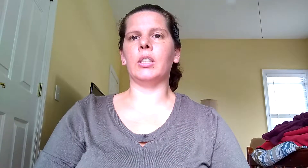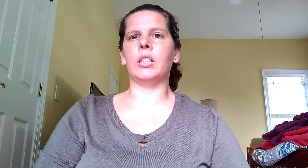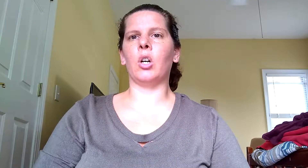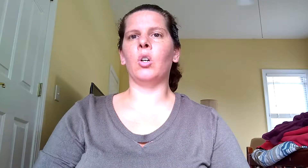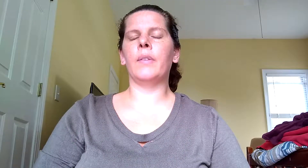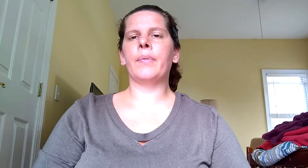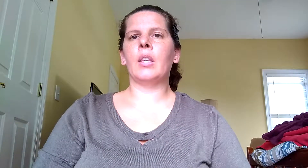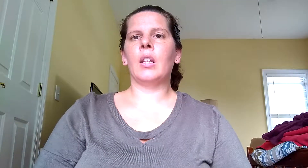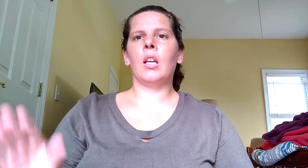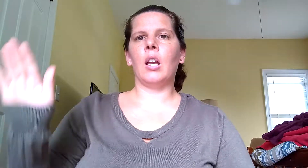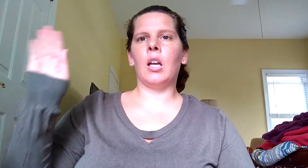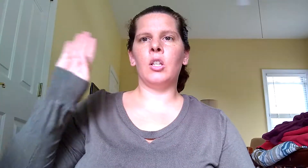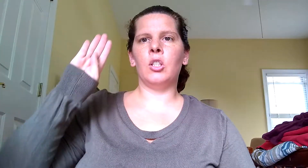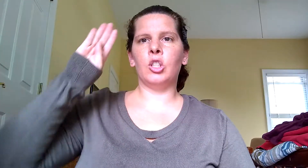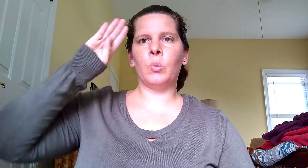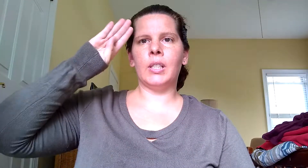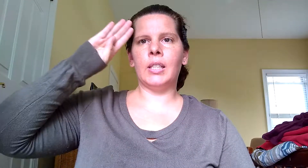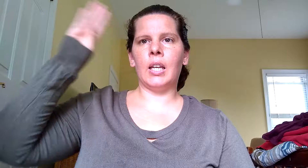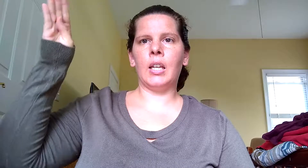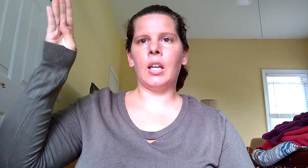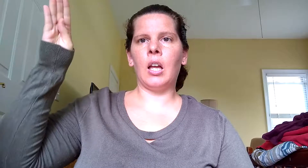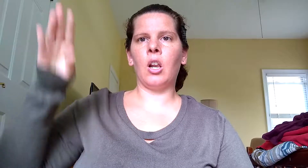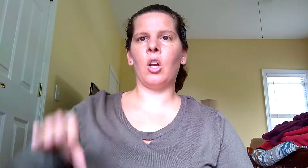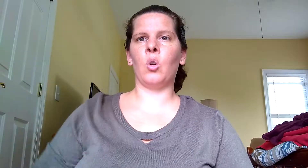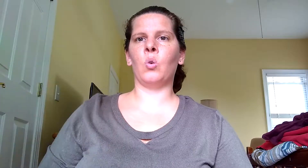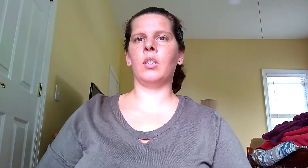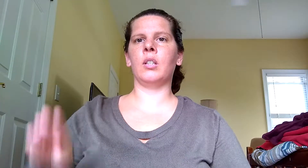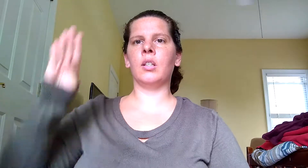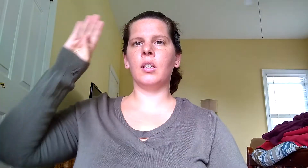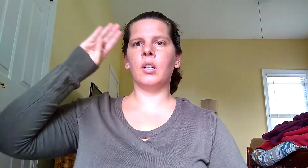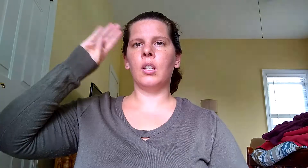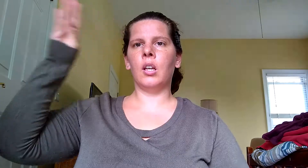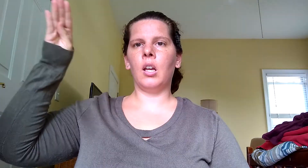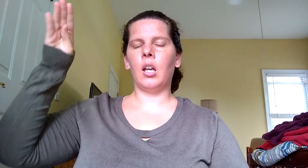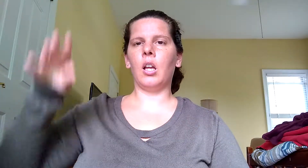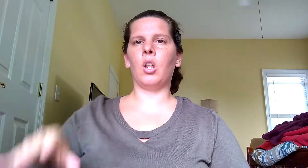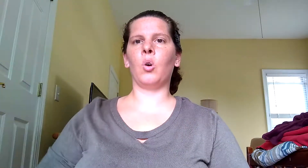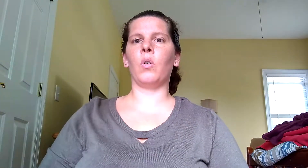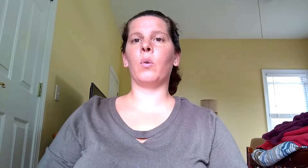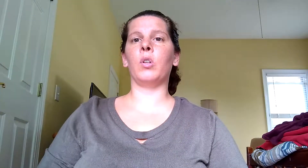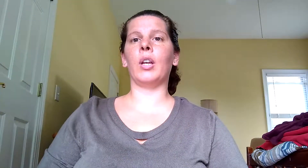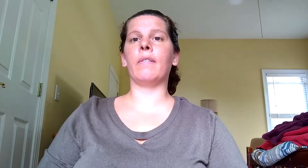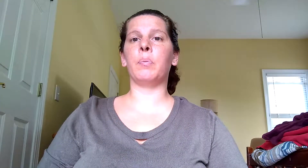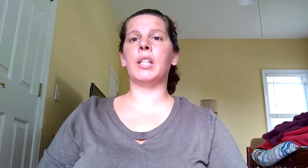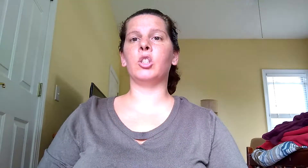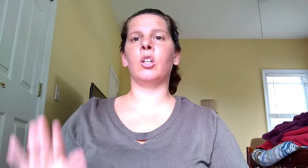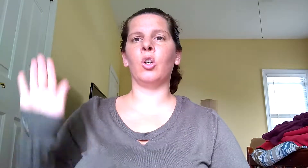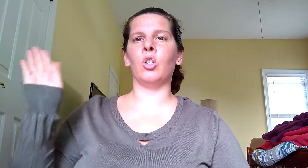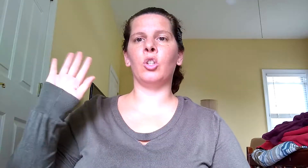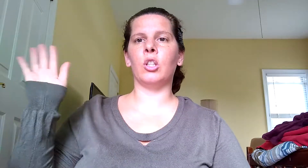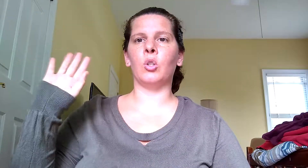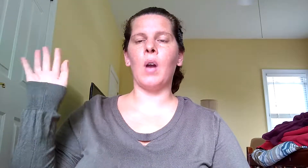So you just want to say hello when you have a patient, or you could do